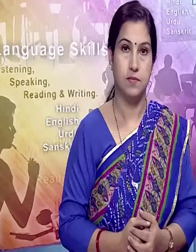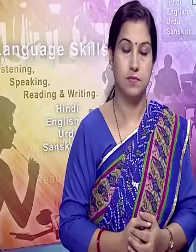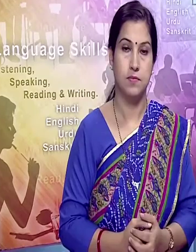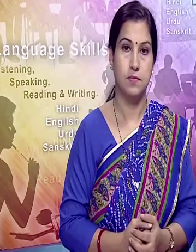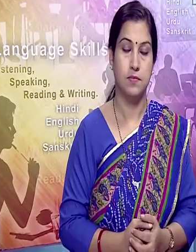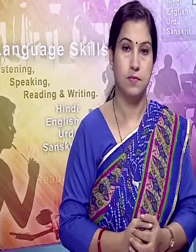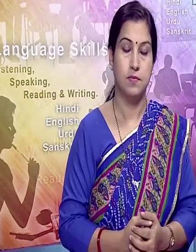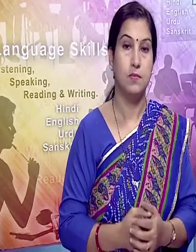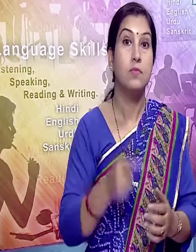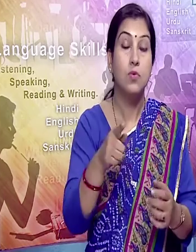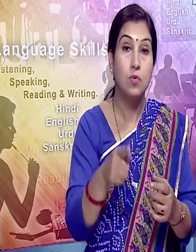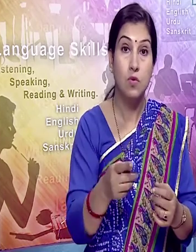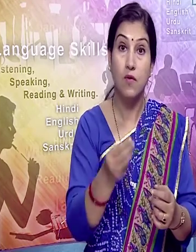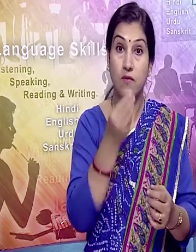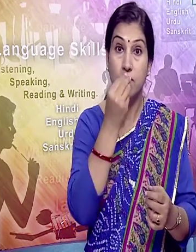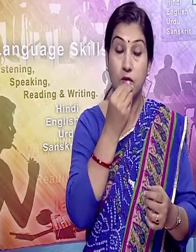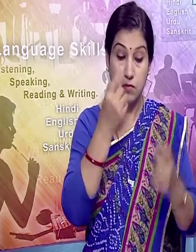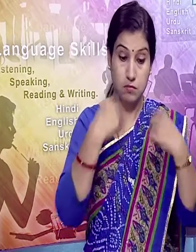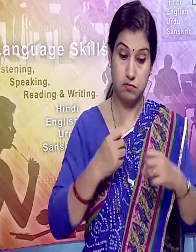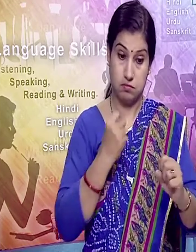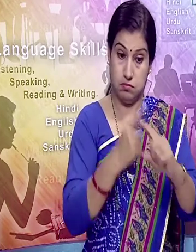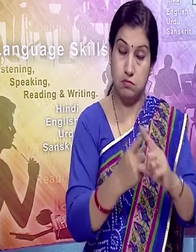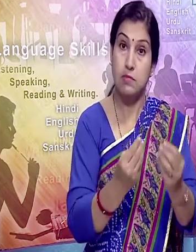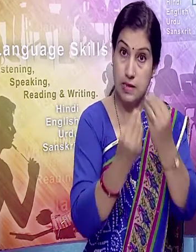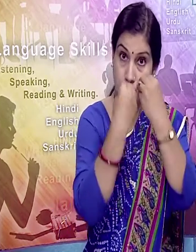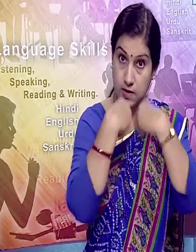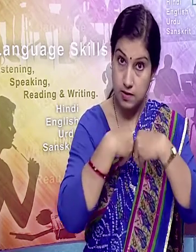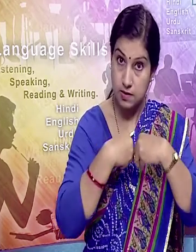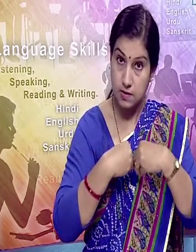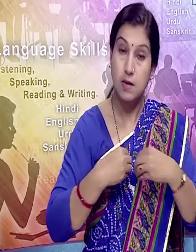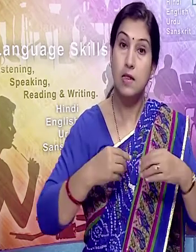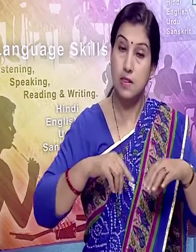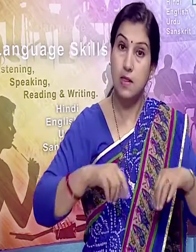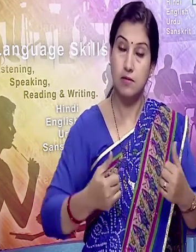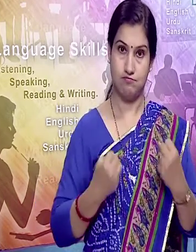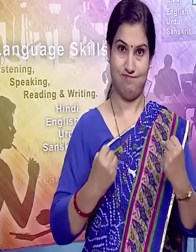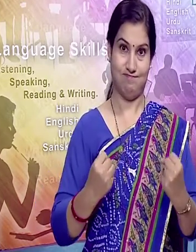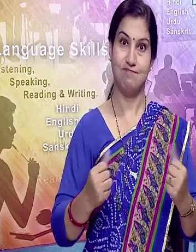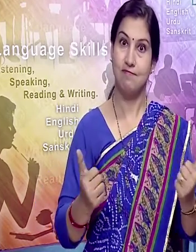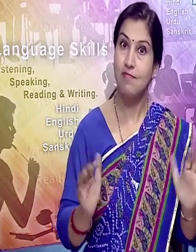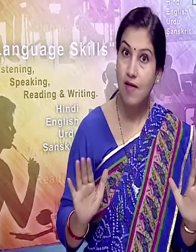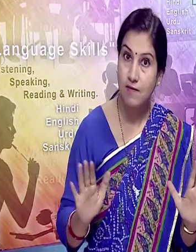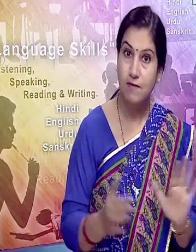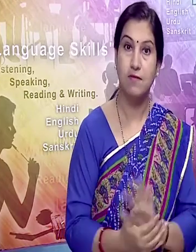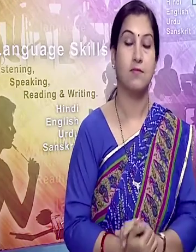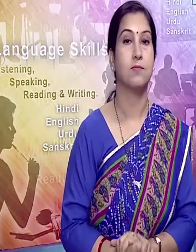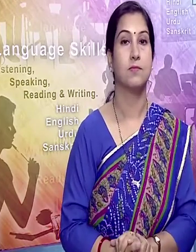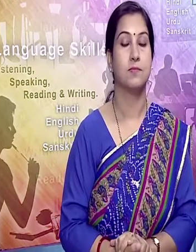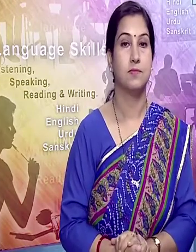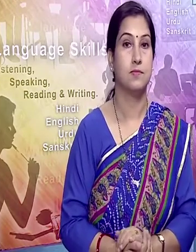and if you eat the right kind of nutrients, then you will be healthy. And if you do